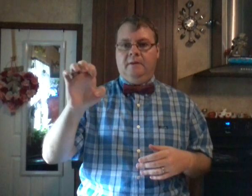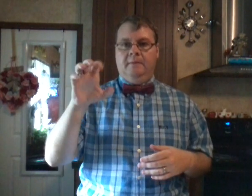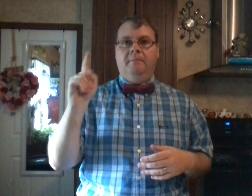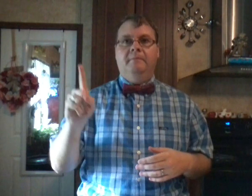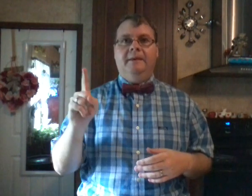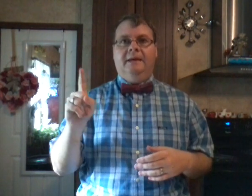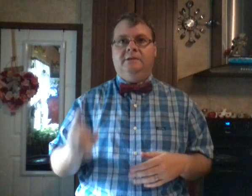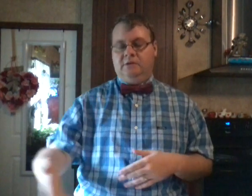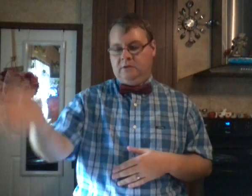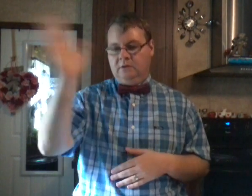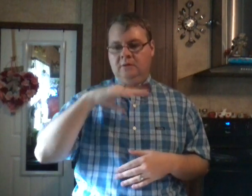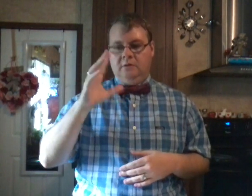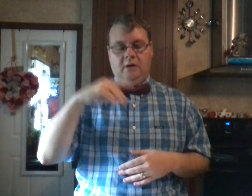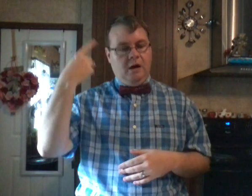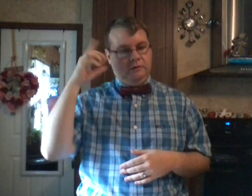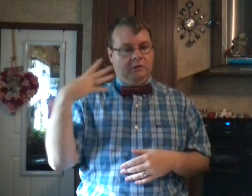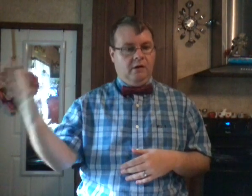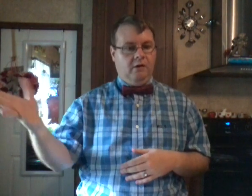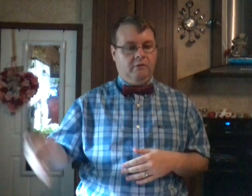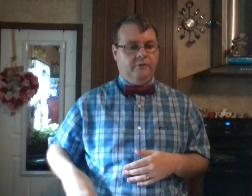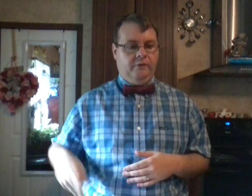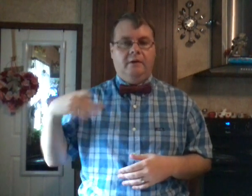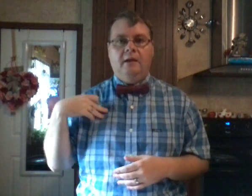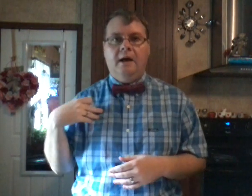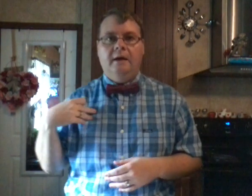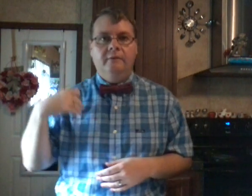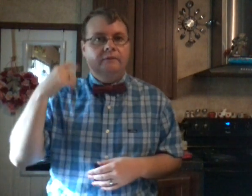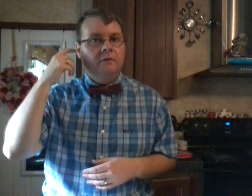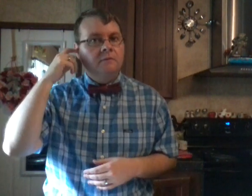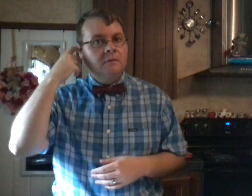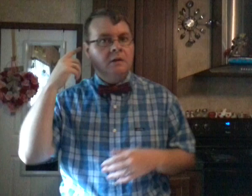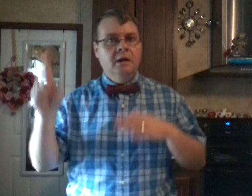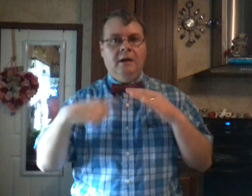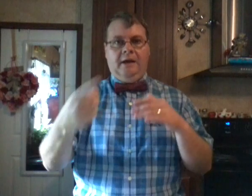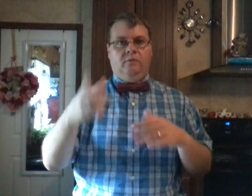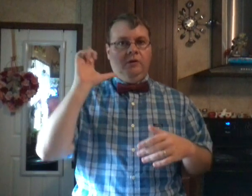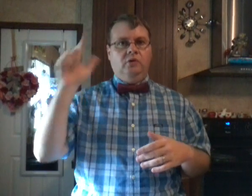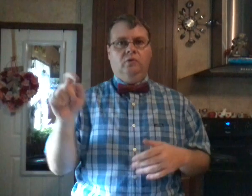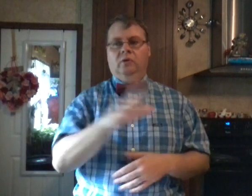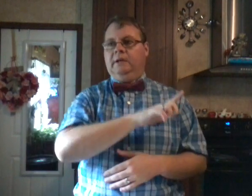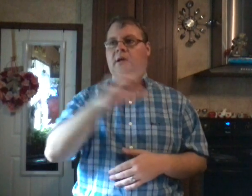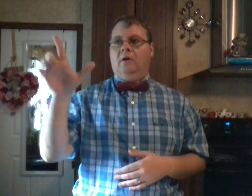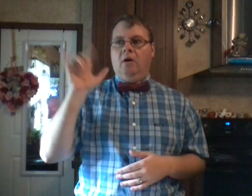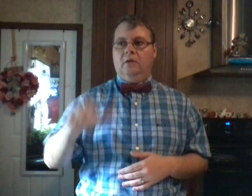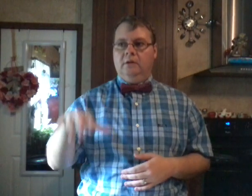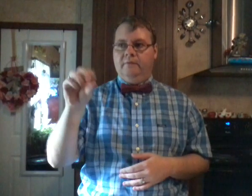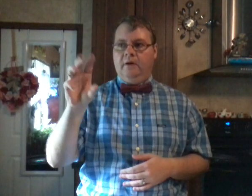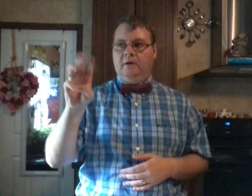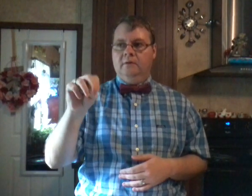missed God's call for their life. like when you look at all of the